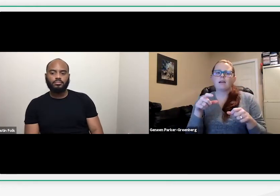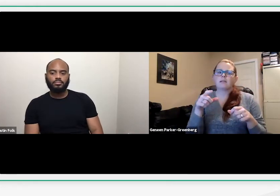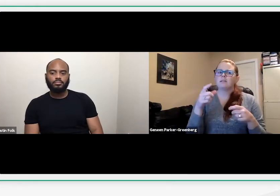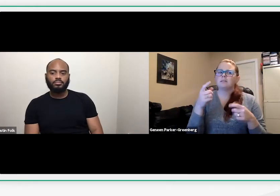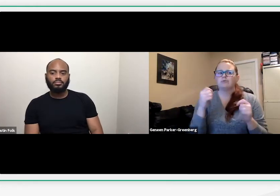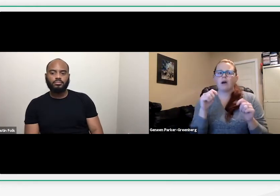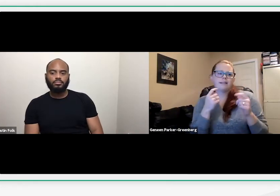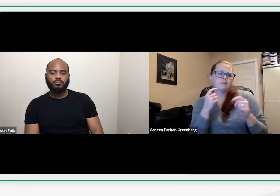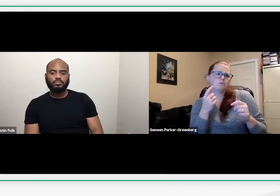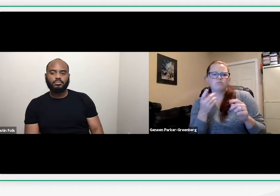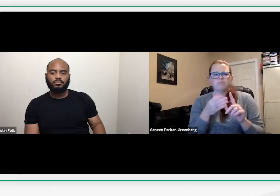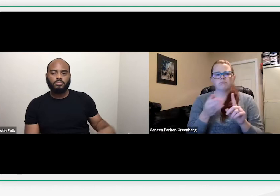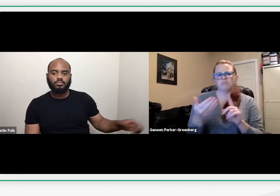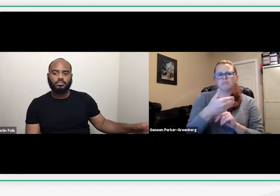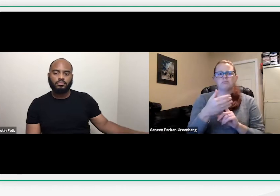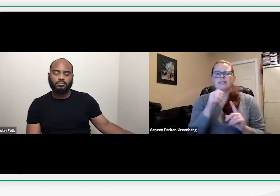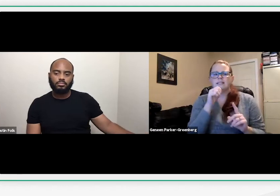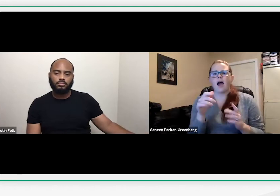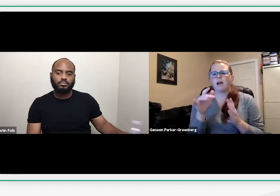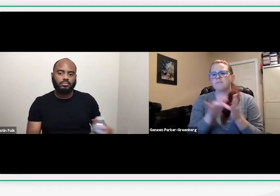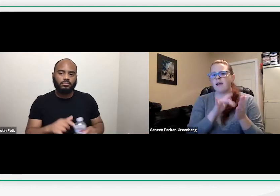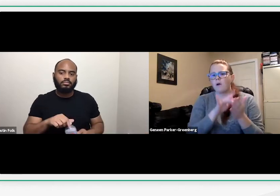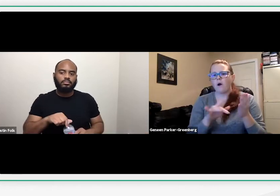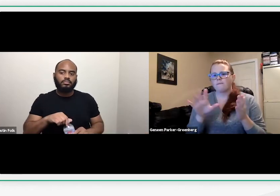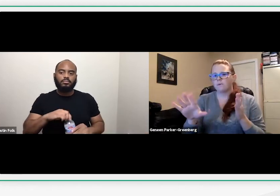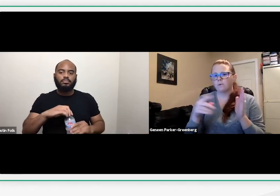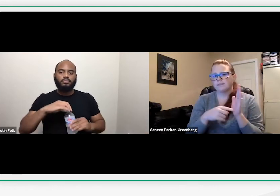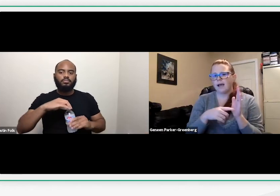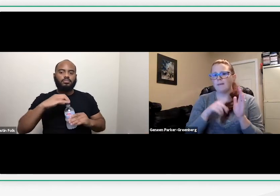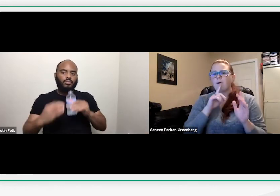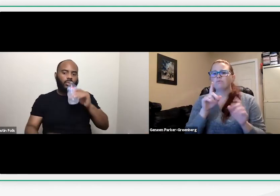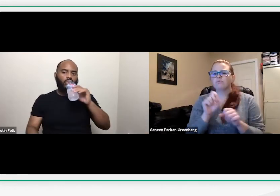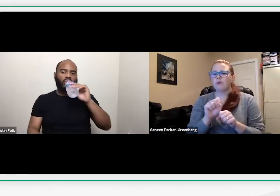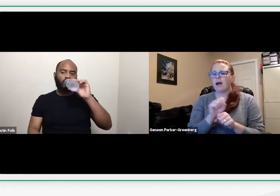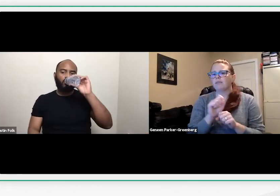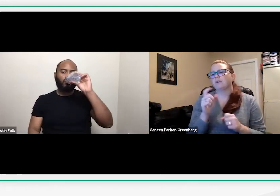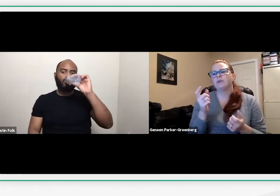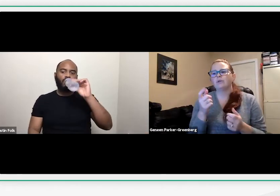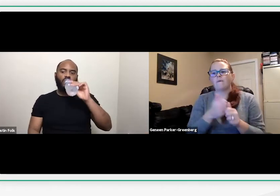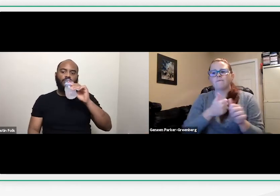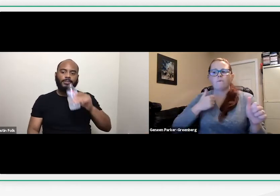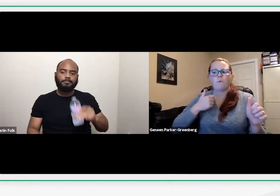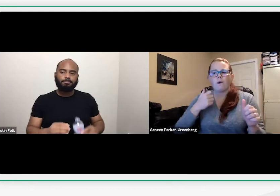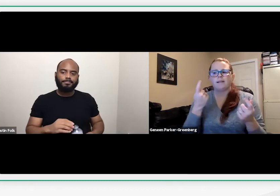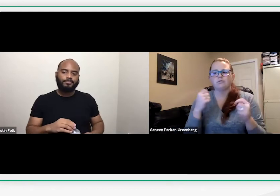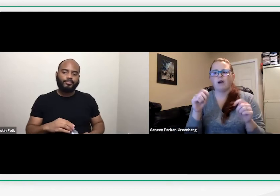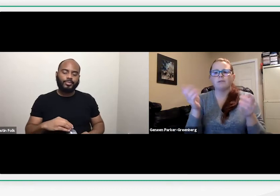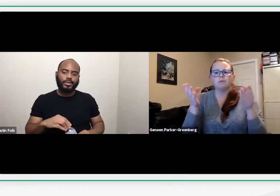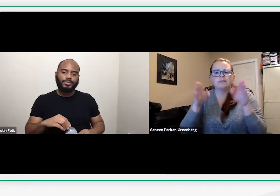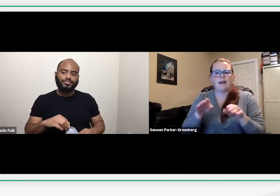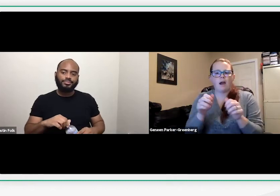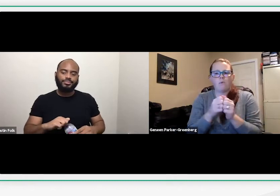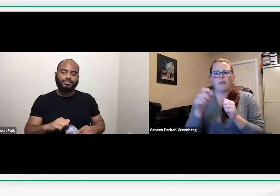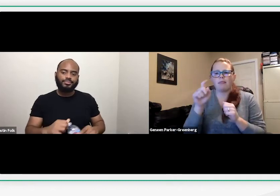have delinquencies. So they may try to persuade you to not pay off those